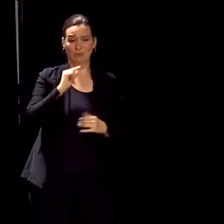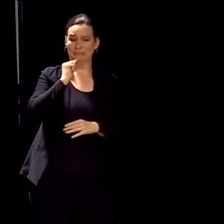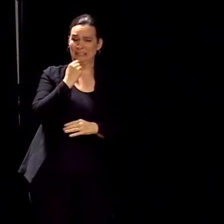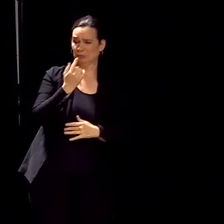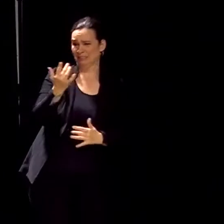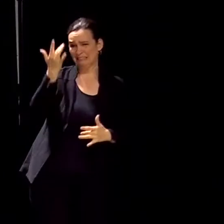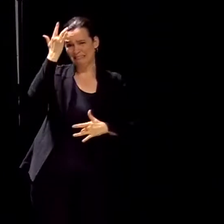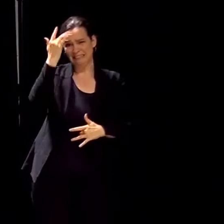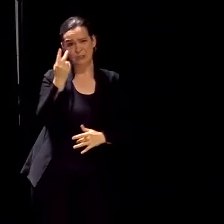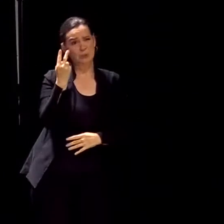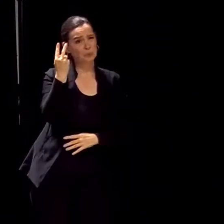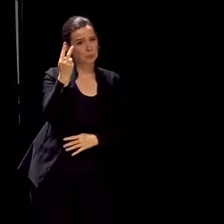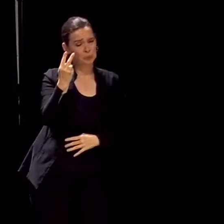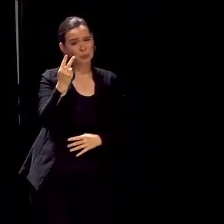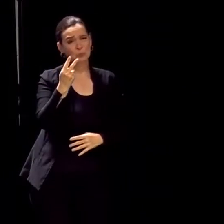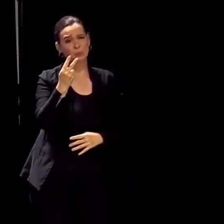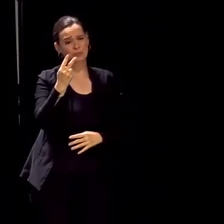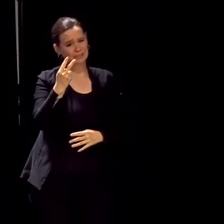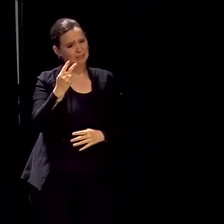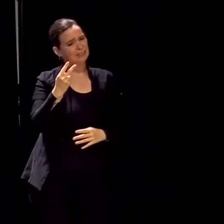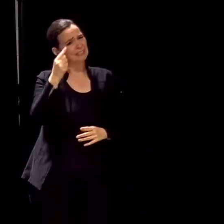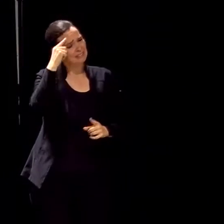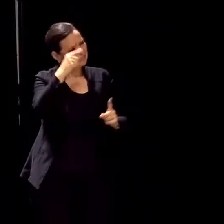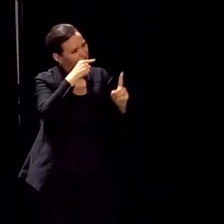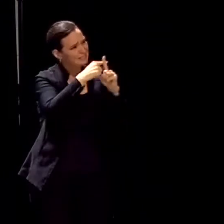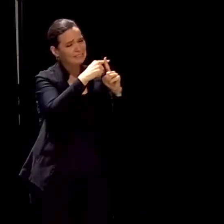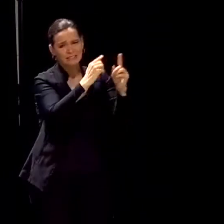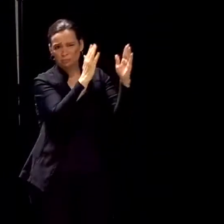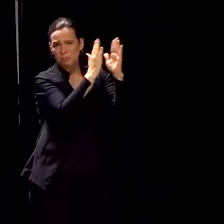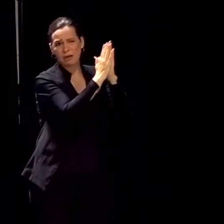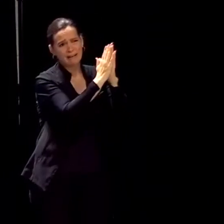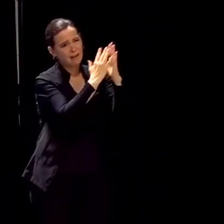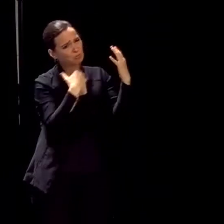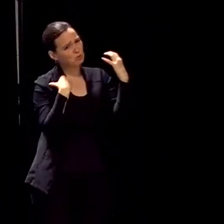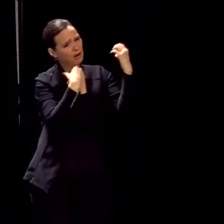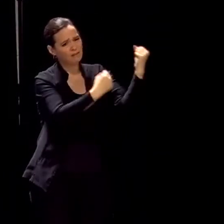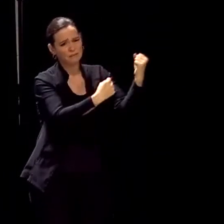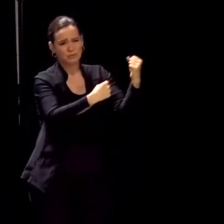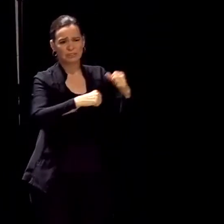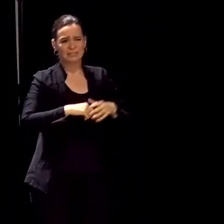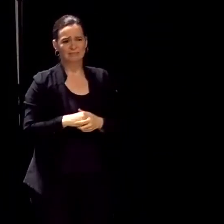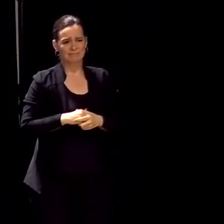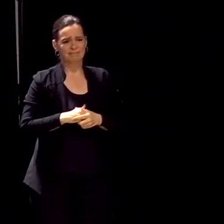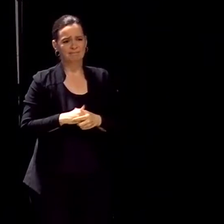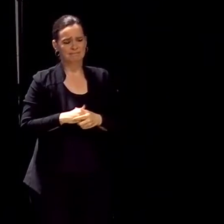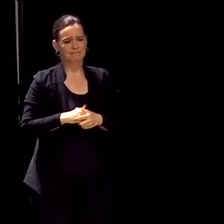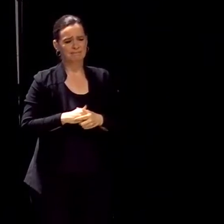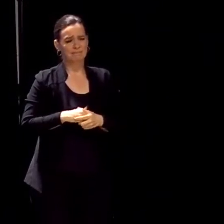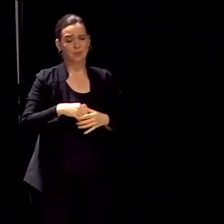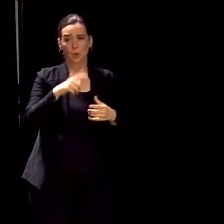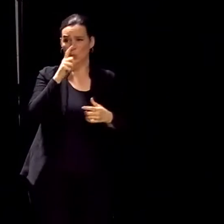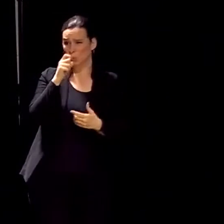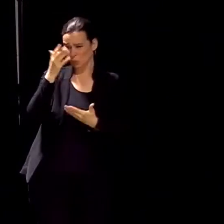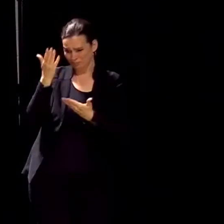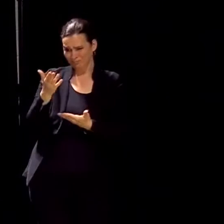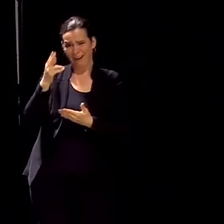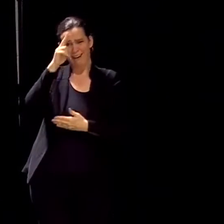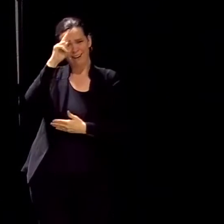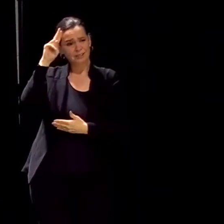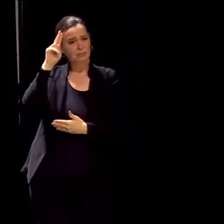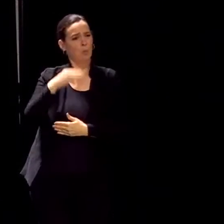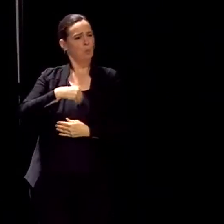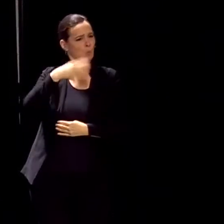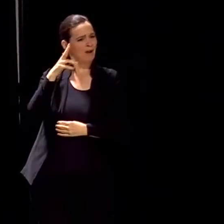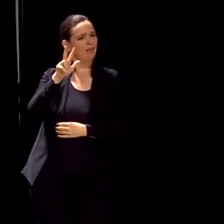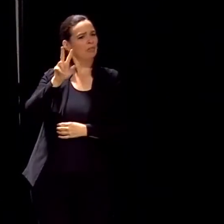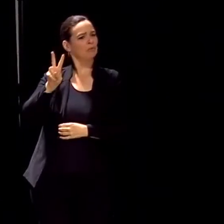We have 30 out of the 49 individuals in the hospital. 32 are Caucasian, 5 are African American, 3 are Asian, 2 are